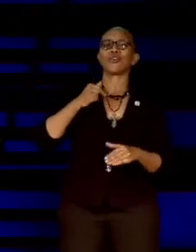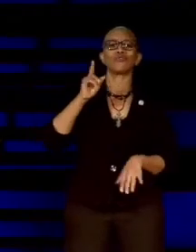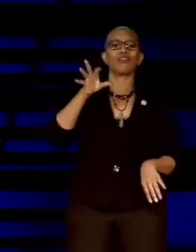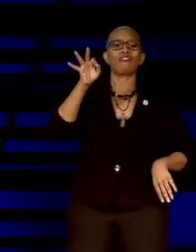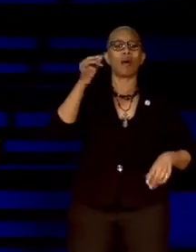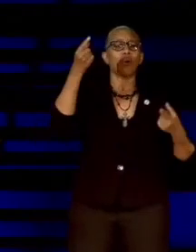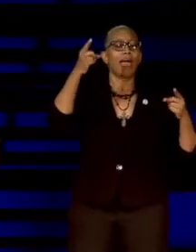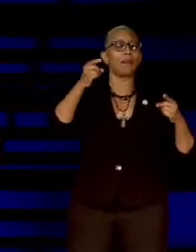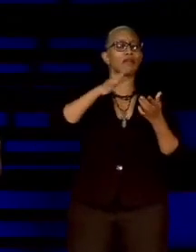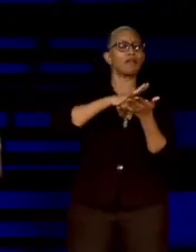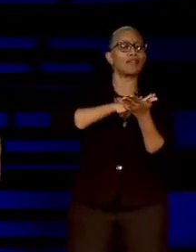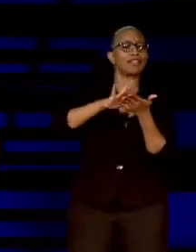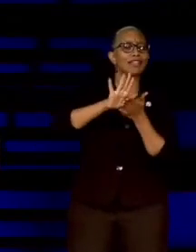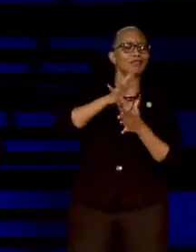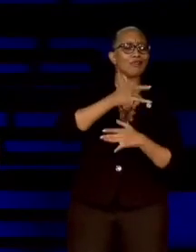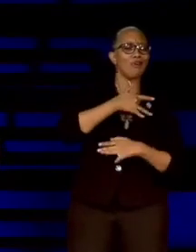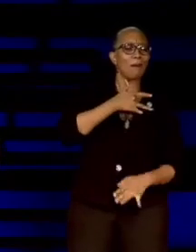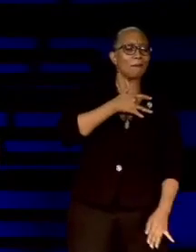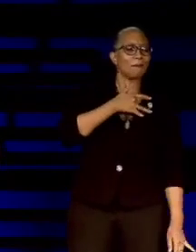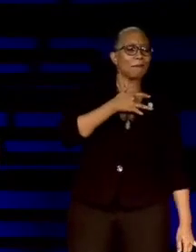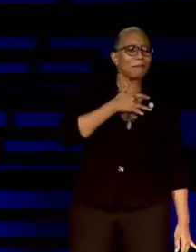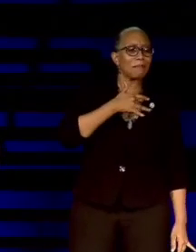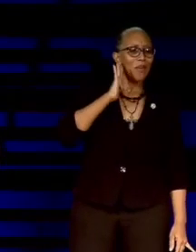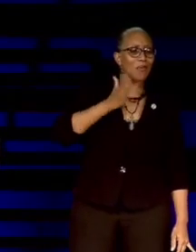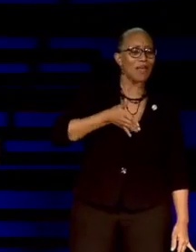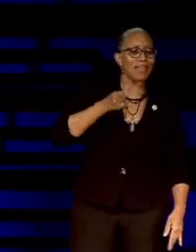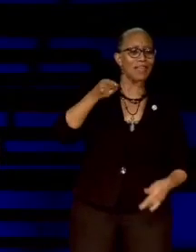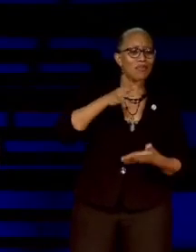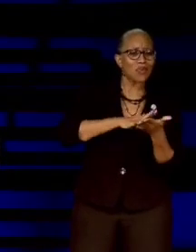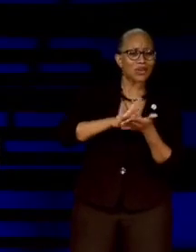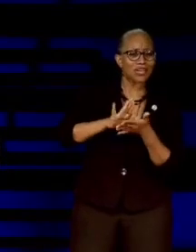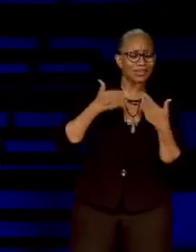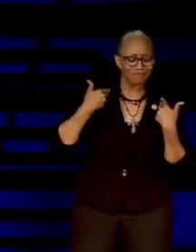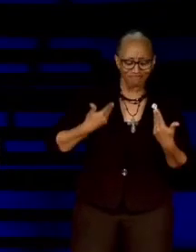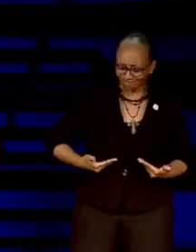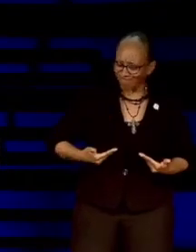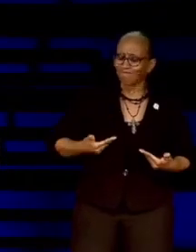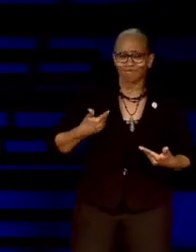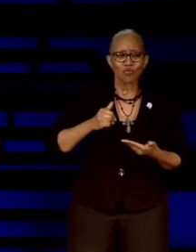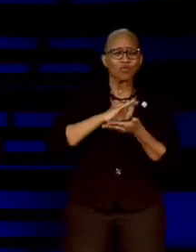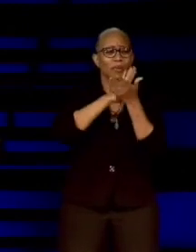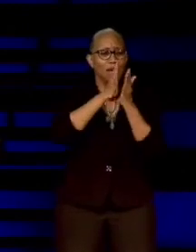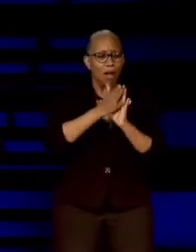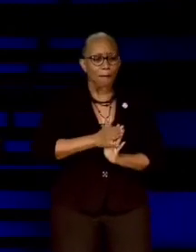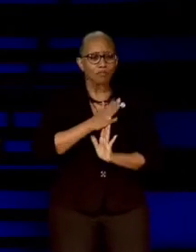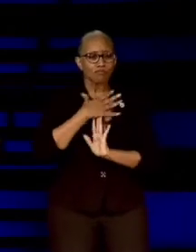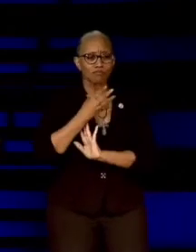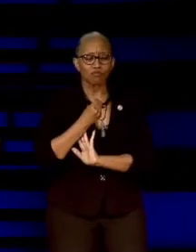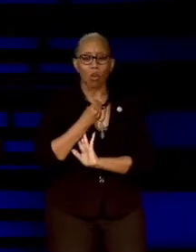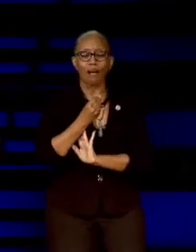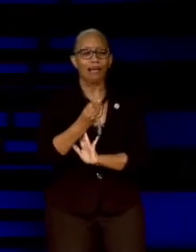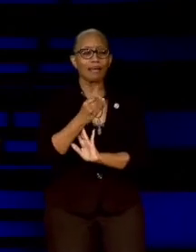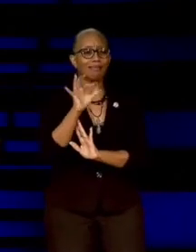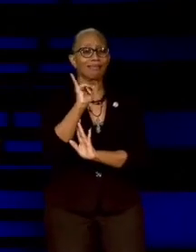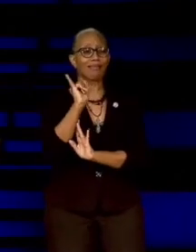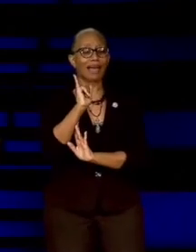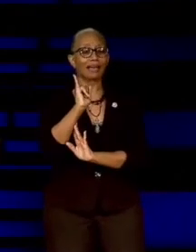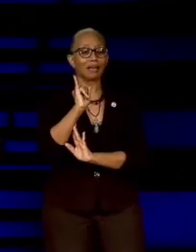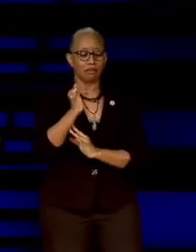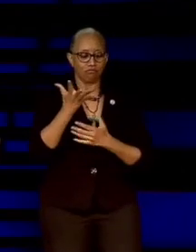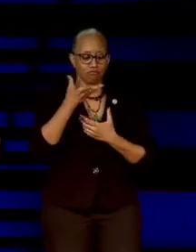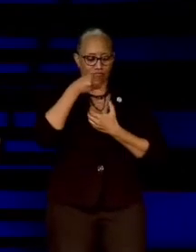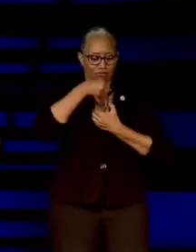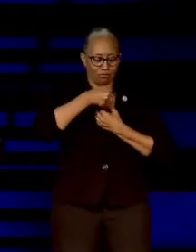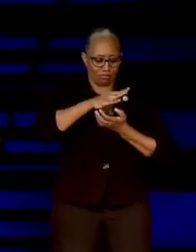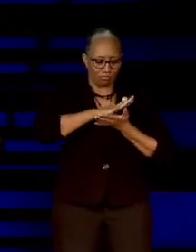out he'll clean you up. He'll clean you up. He'll whiten your clothes. Not only will